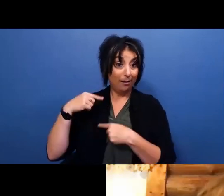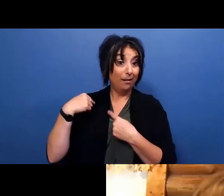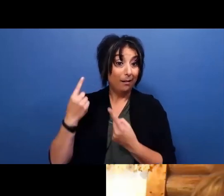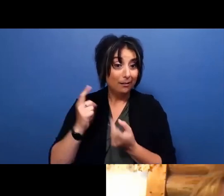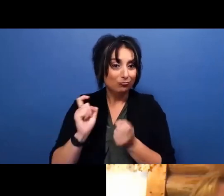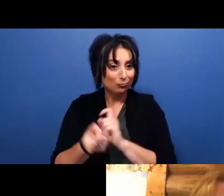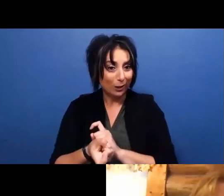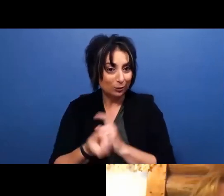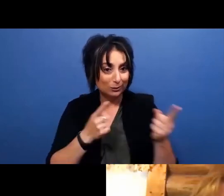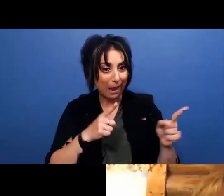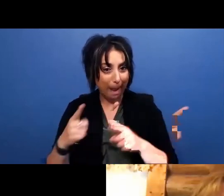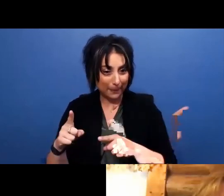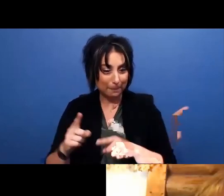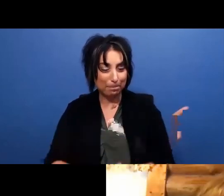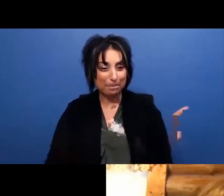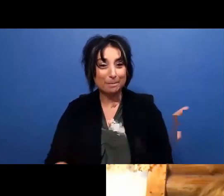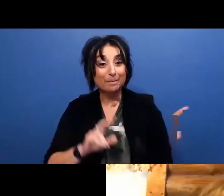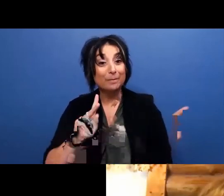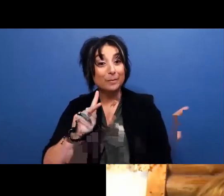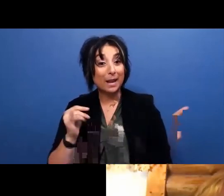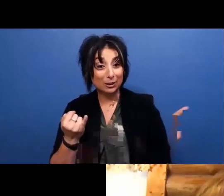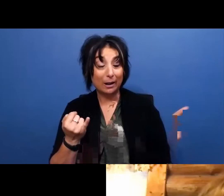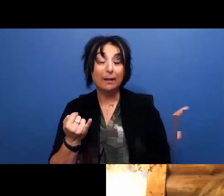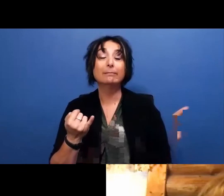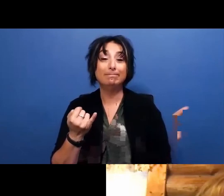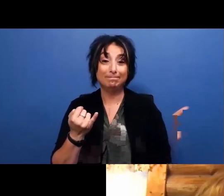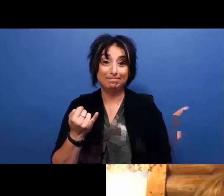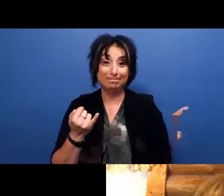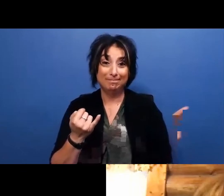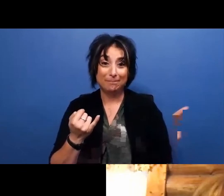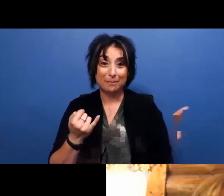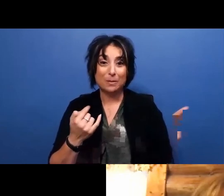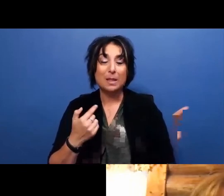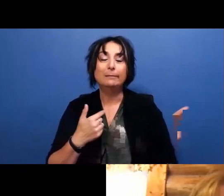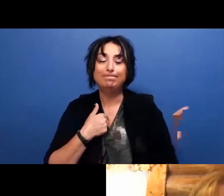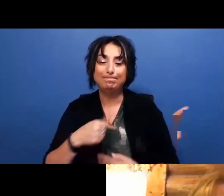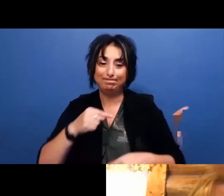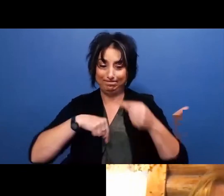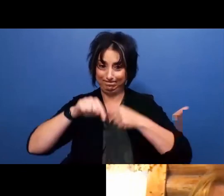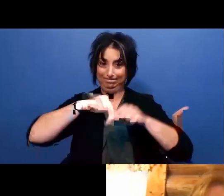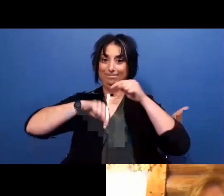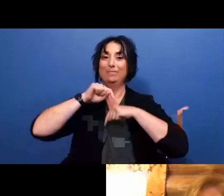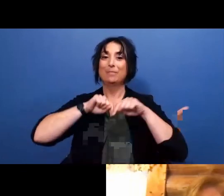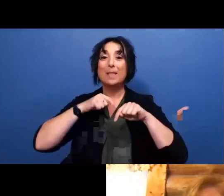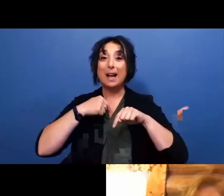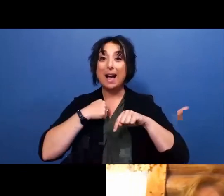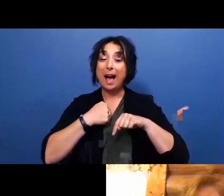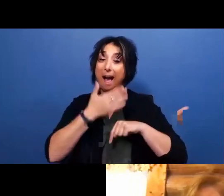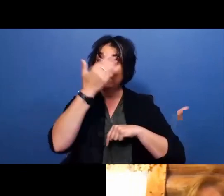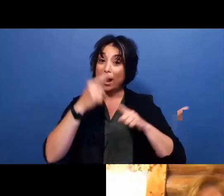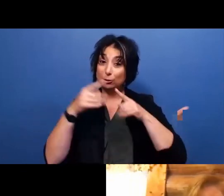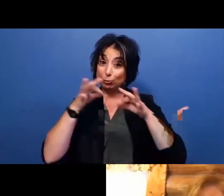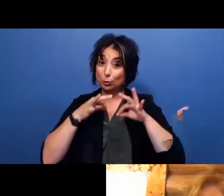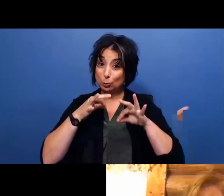Excellent. Thank you, Dr. Knopf. May I also, I'm sorry, when I started, I forgot to give a description of myself. Yes.